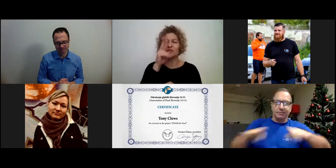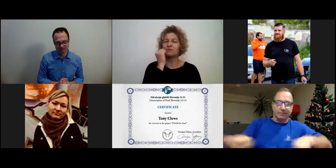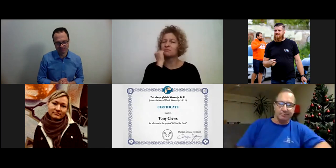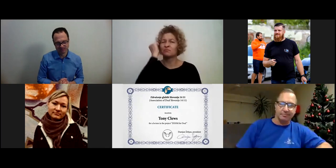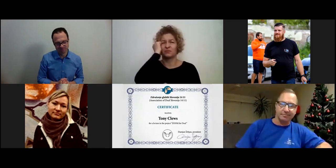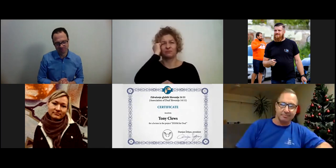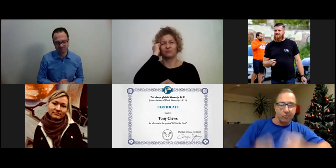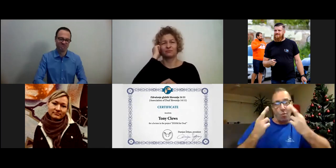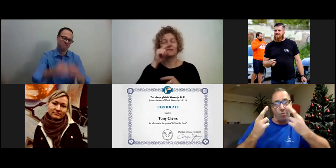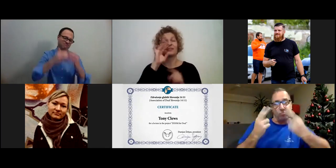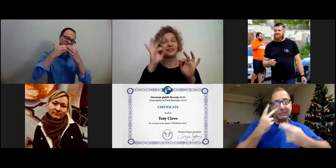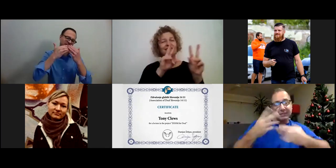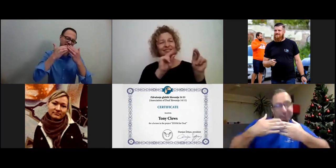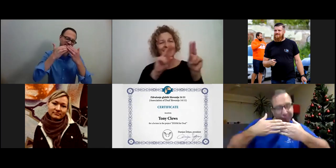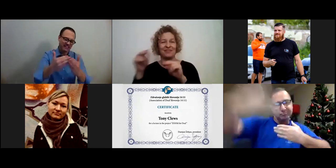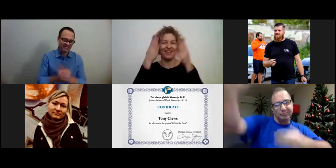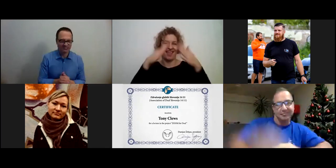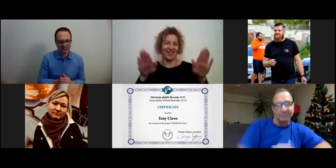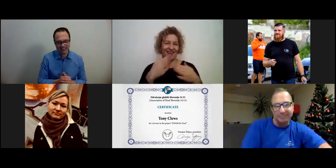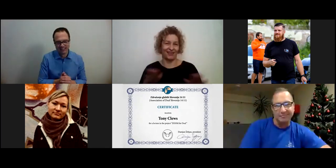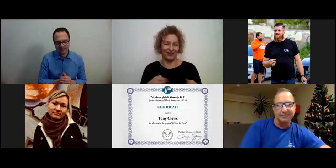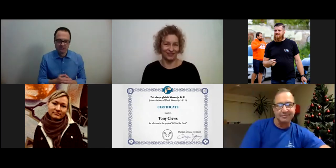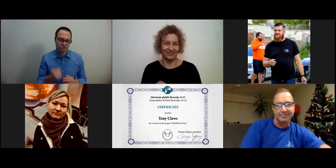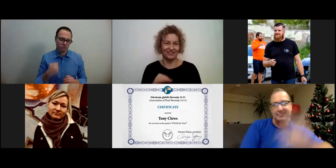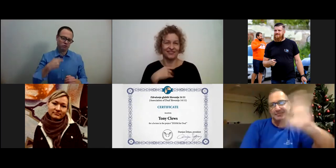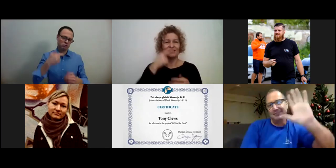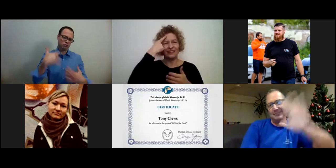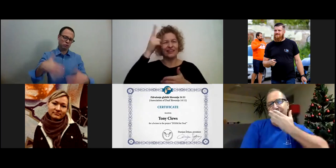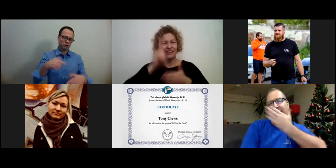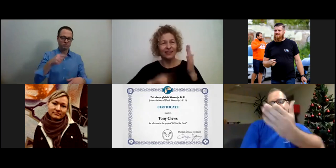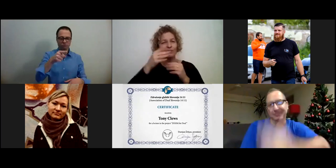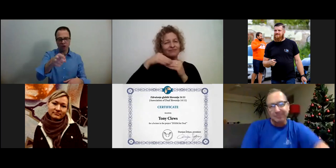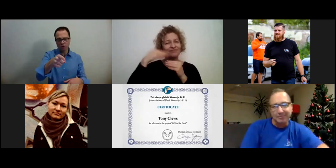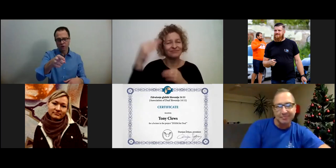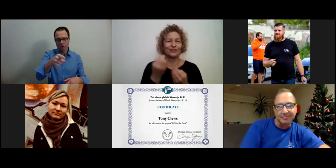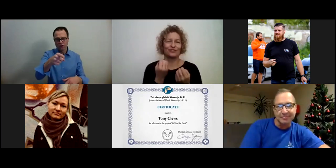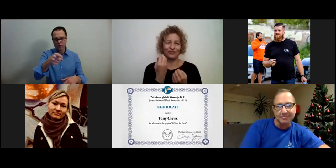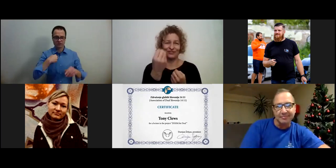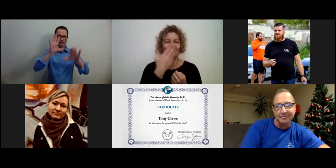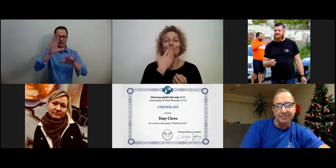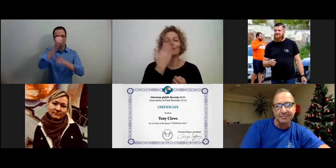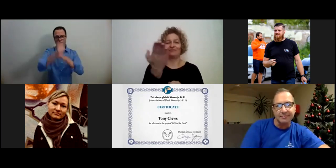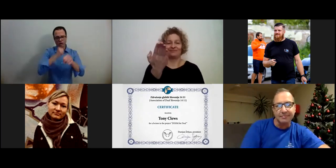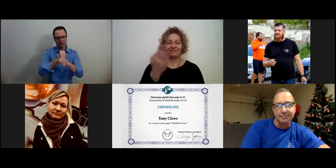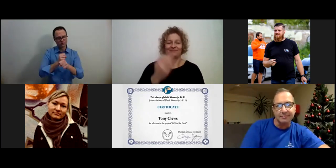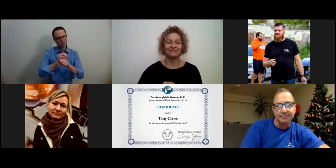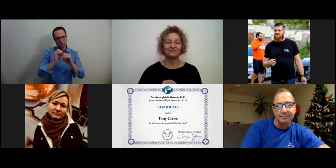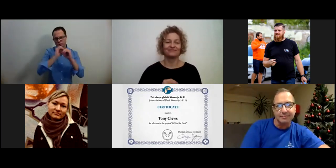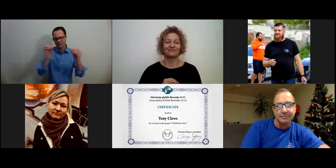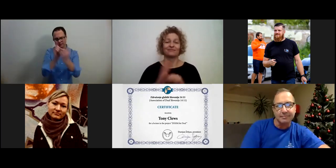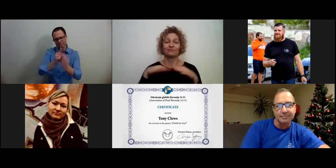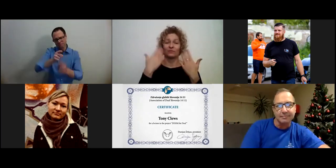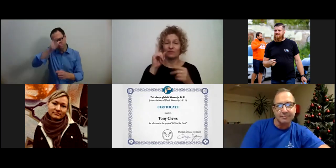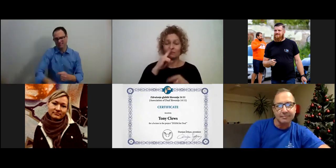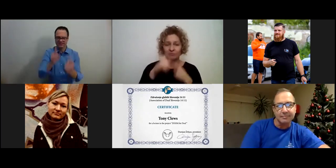all. Merry Christmas. And I hope to see you in the future. Bye-bye. Thank